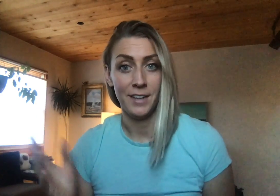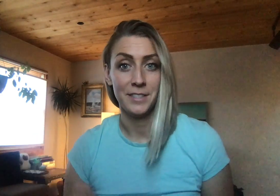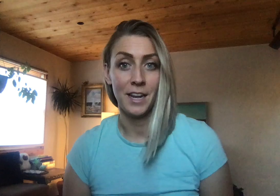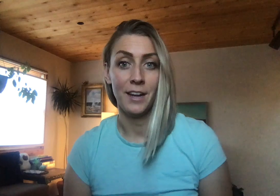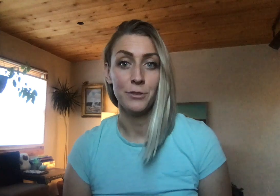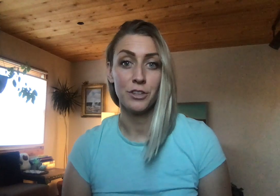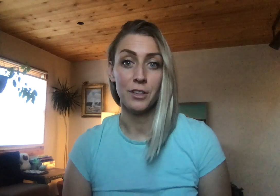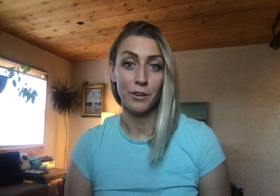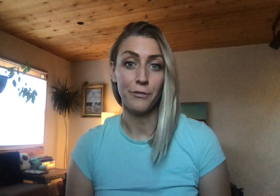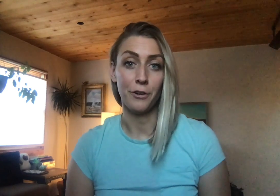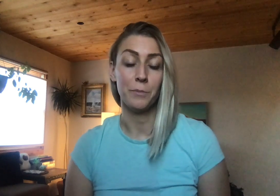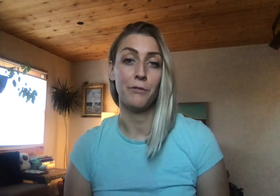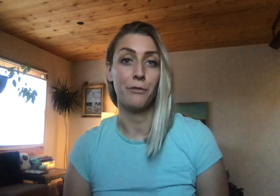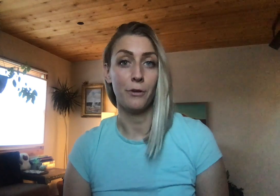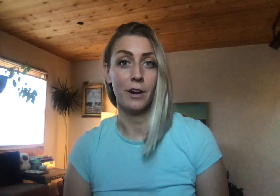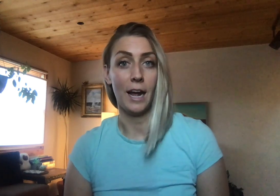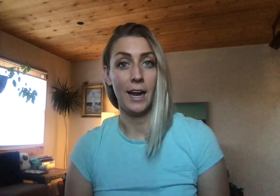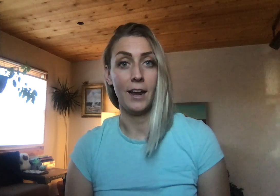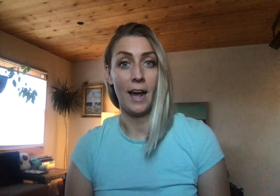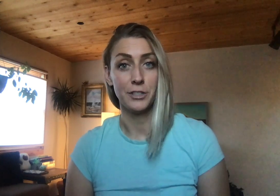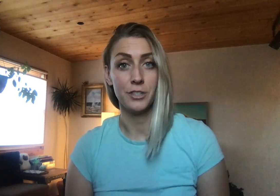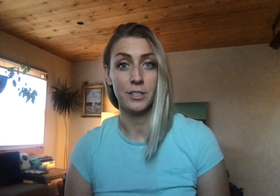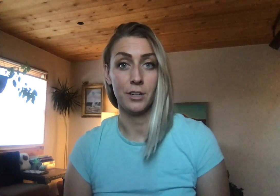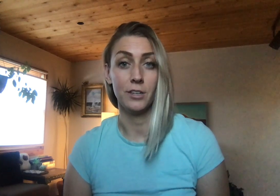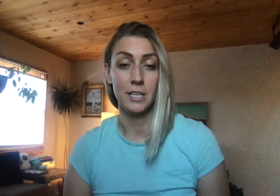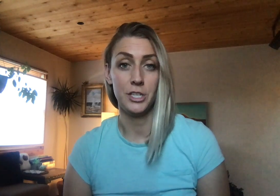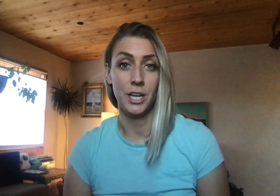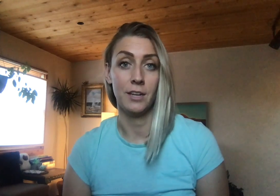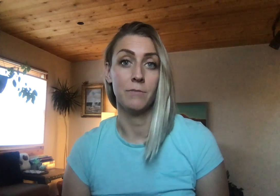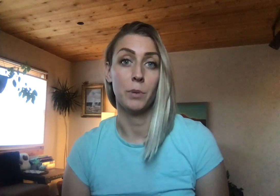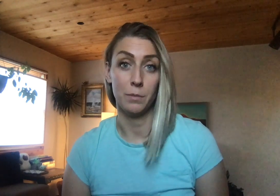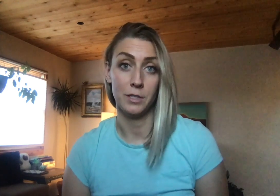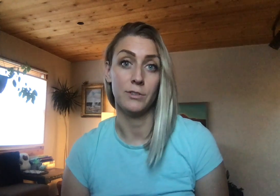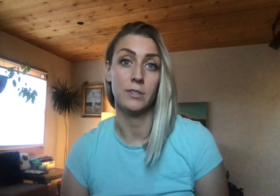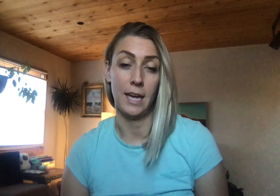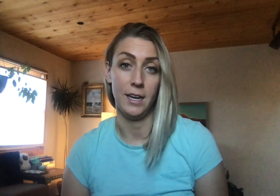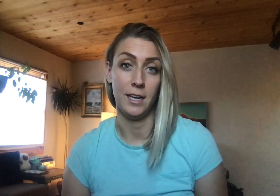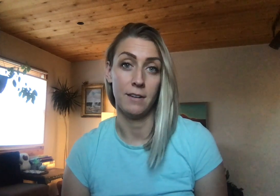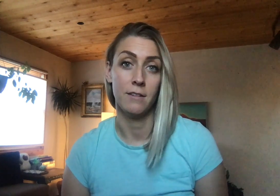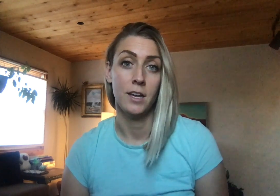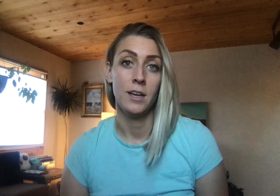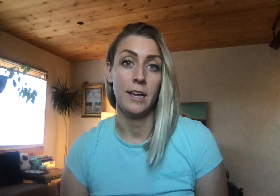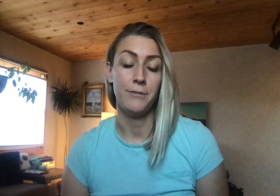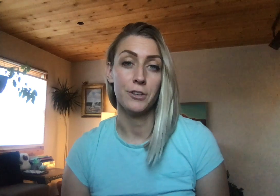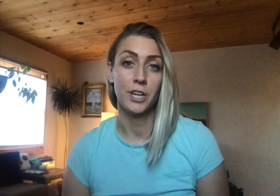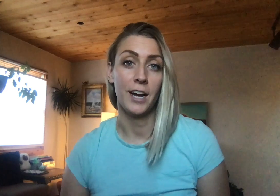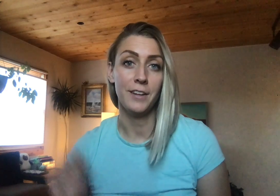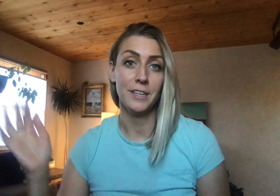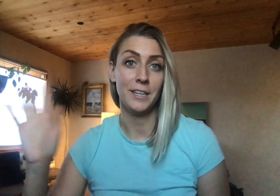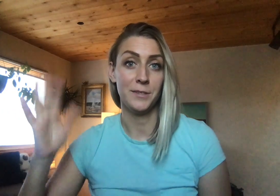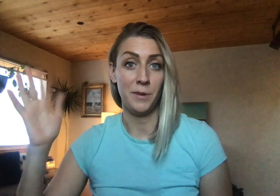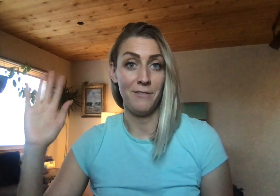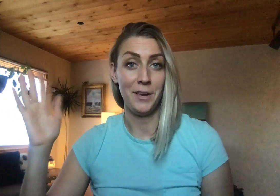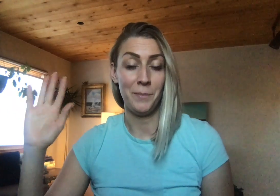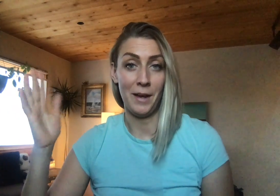that I usually look for before I actually start teaching purposeful signing. If your child is waving